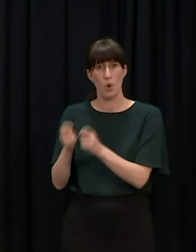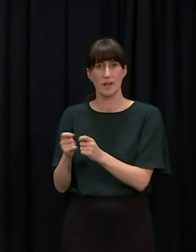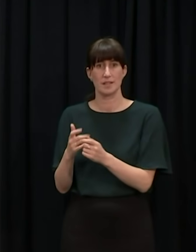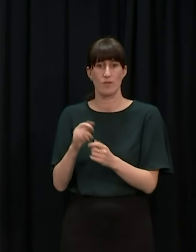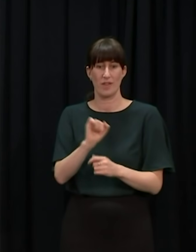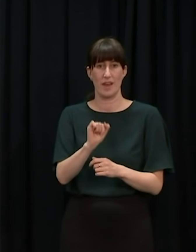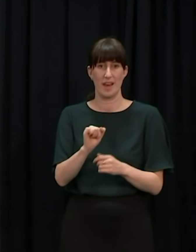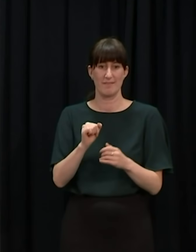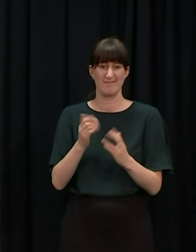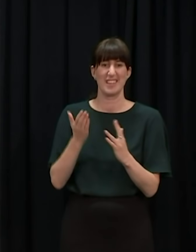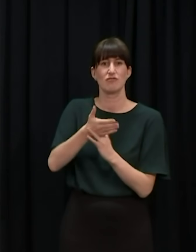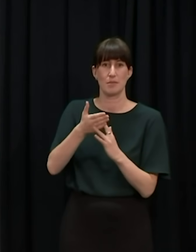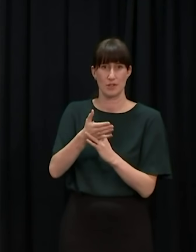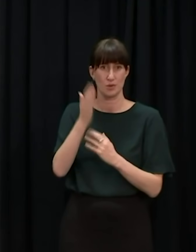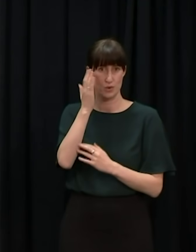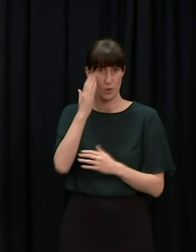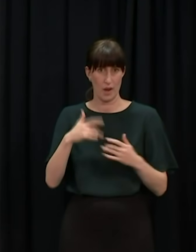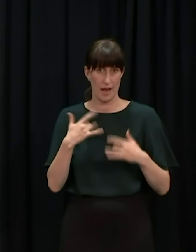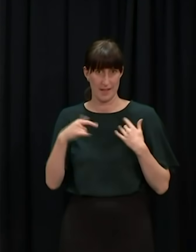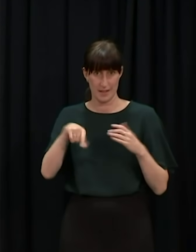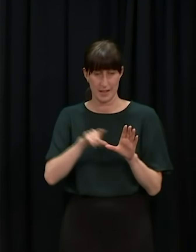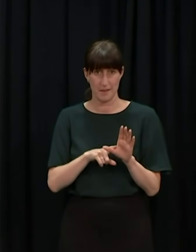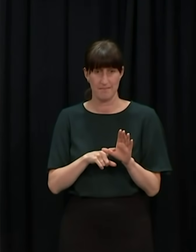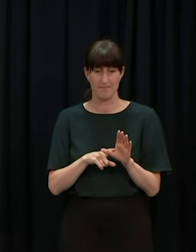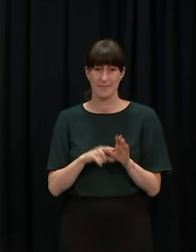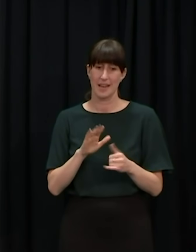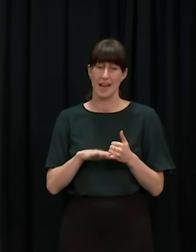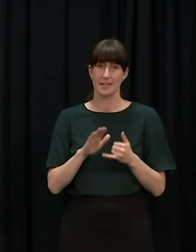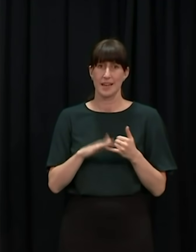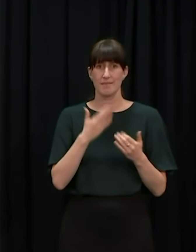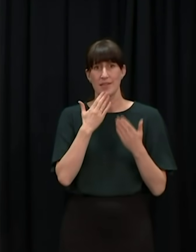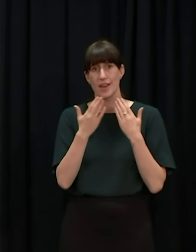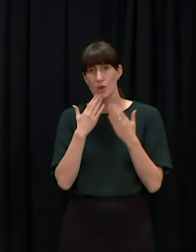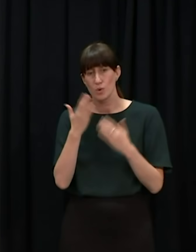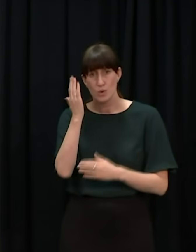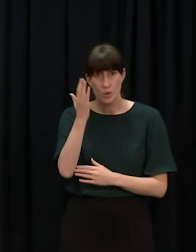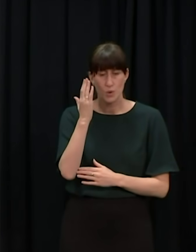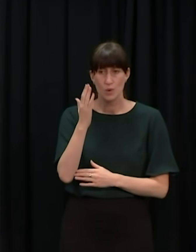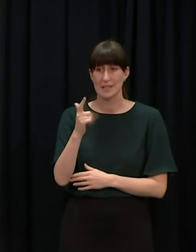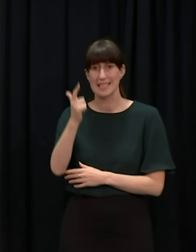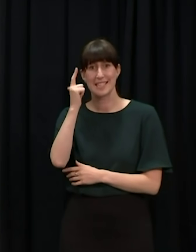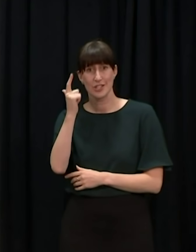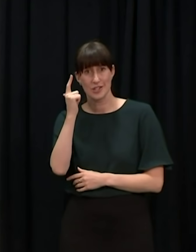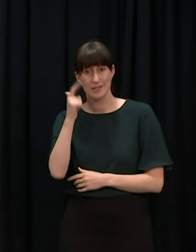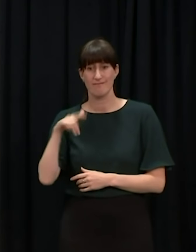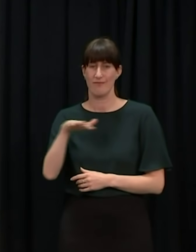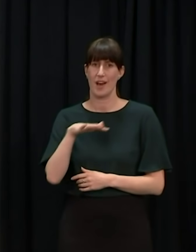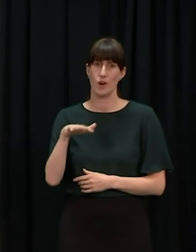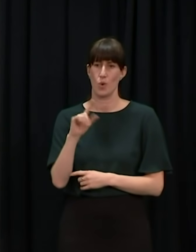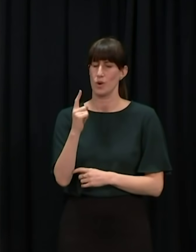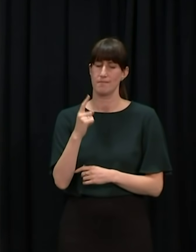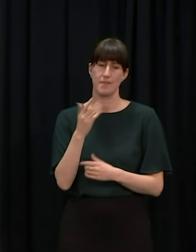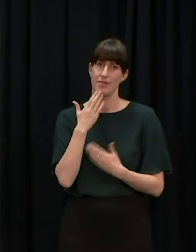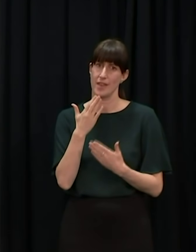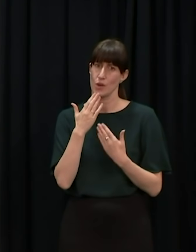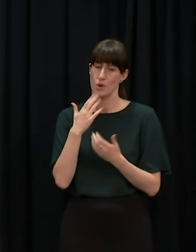year. And I want to end by thanking our schools, our teachers and our whānau in Auckland for the work that they've done to continue to support the